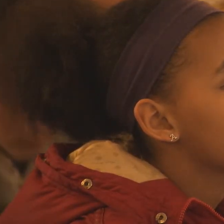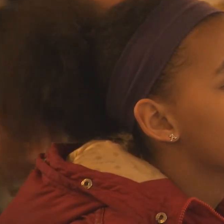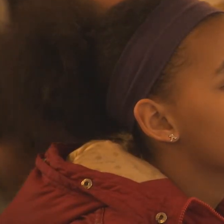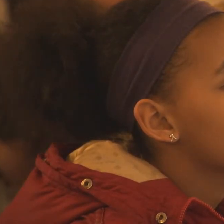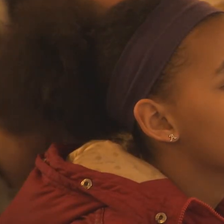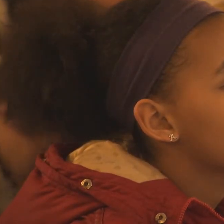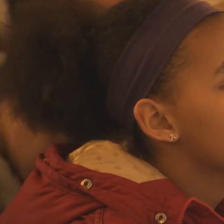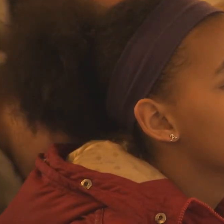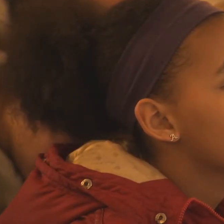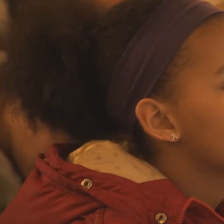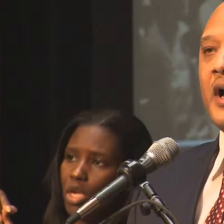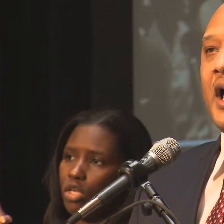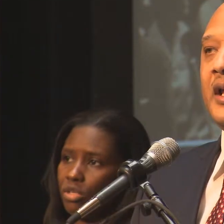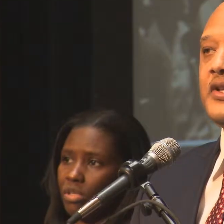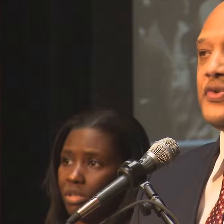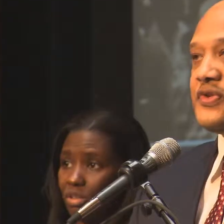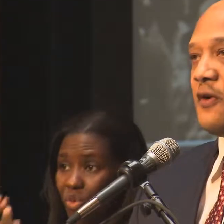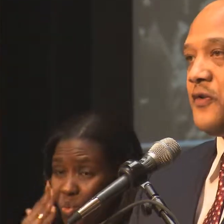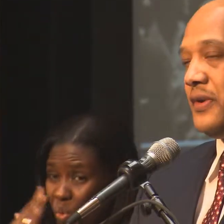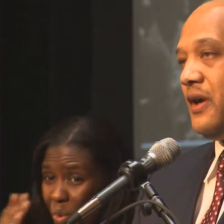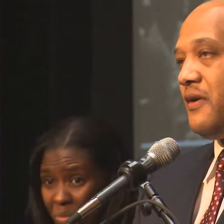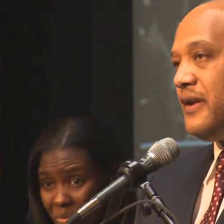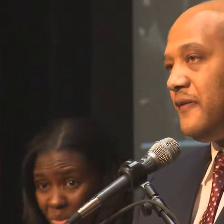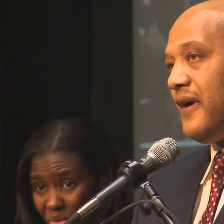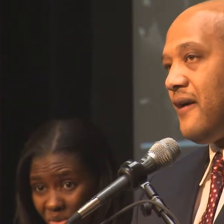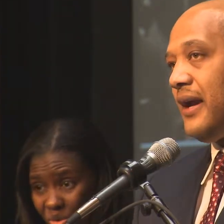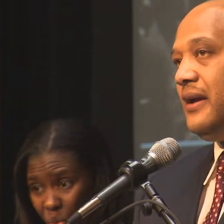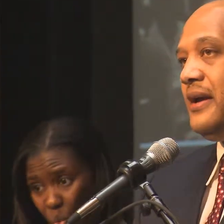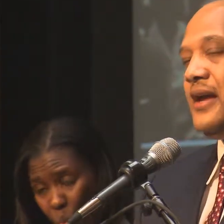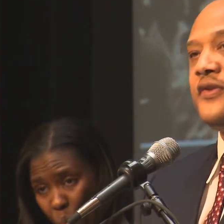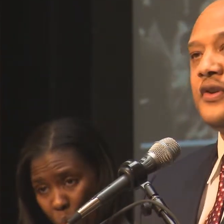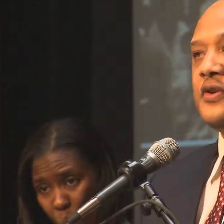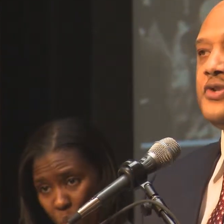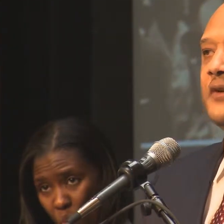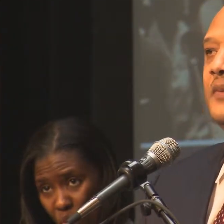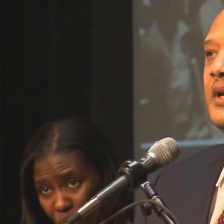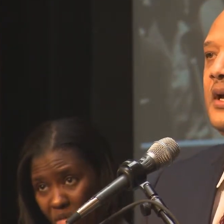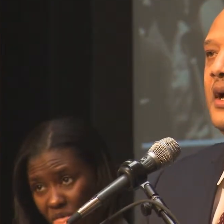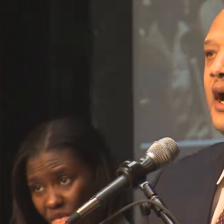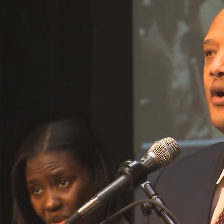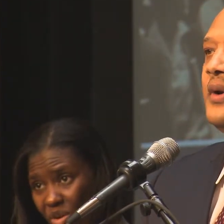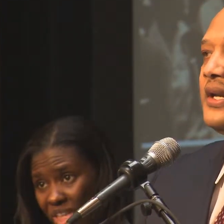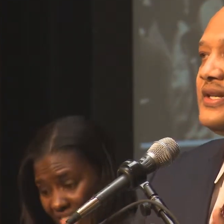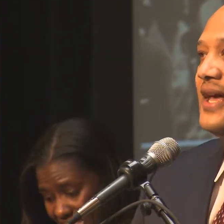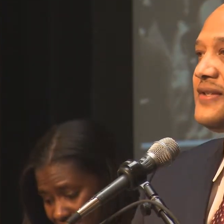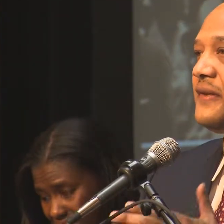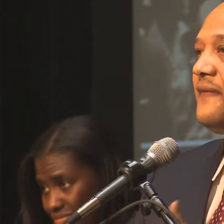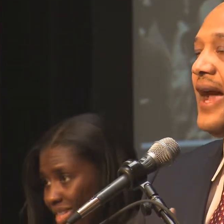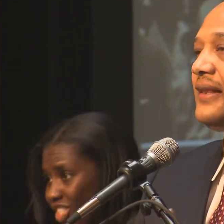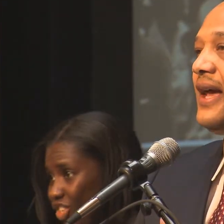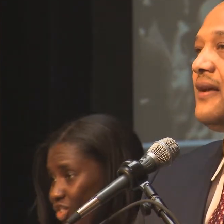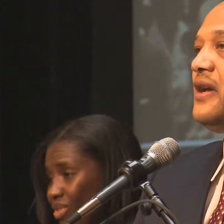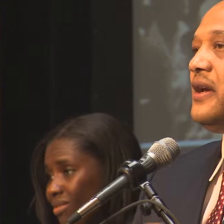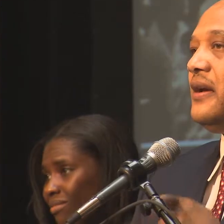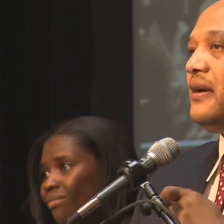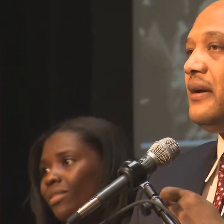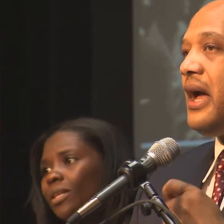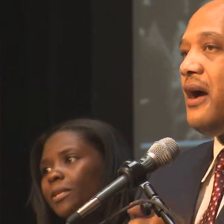And you can listen to some of her former colleagues who served with her in this very institution, who can attest to the fact